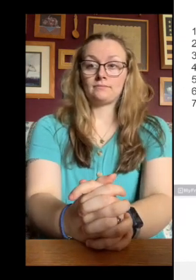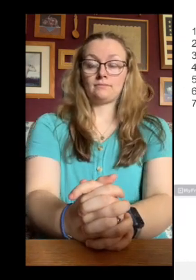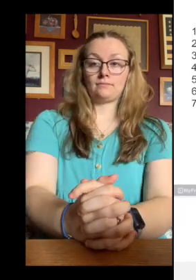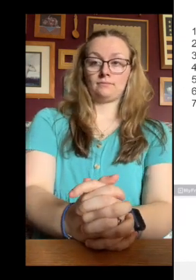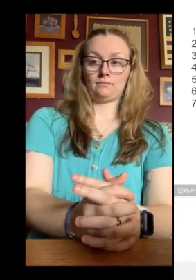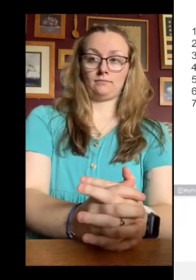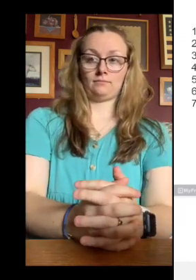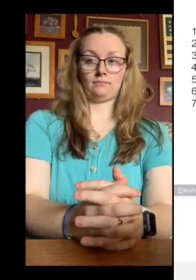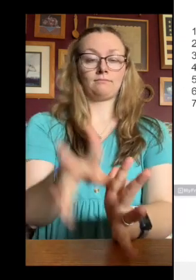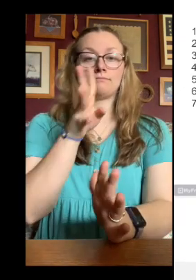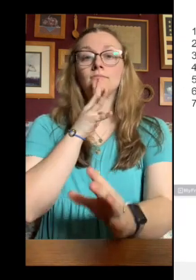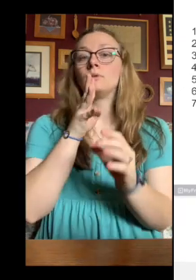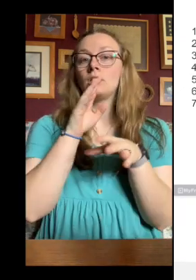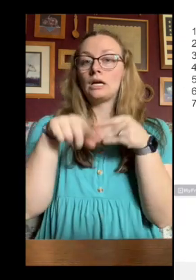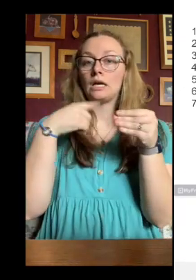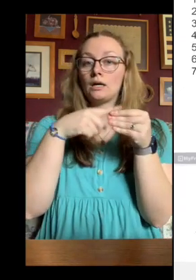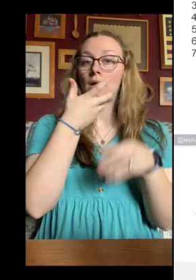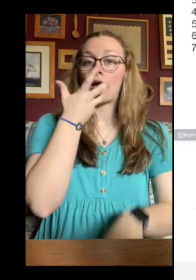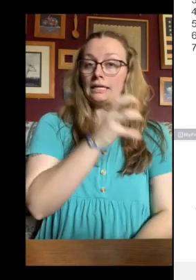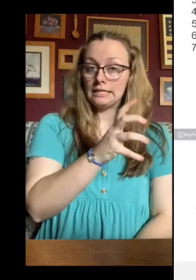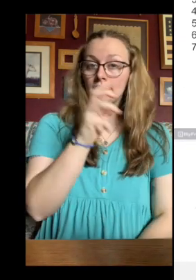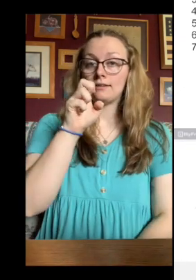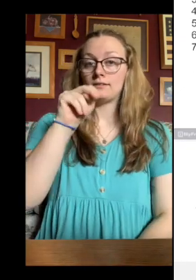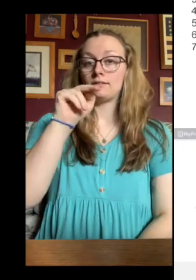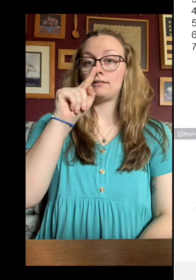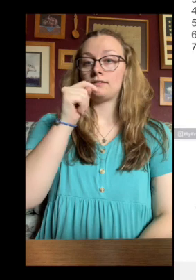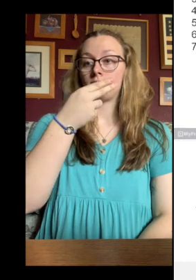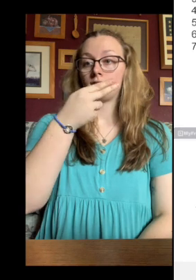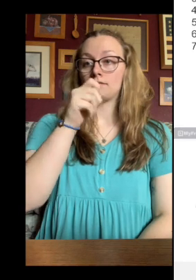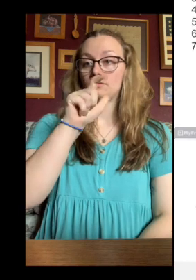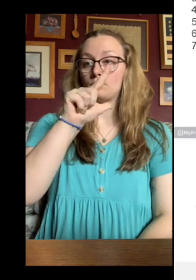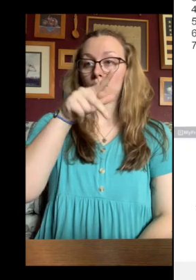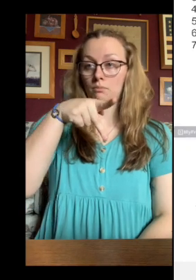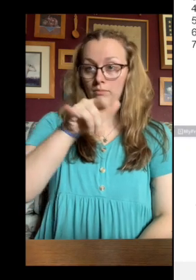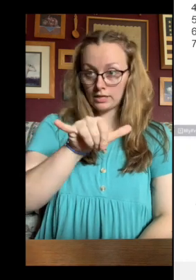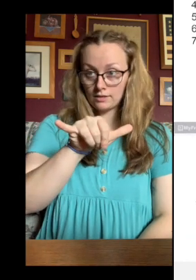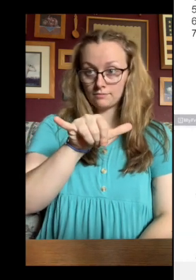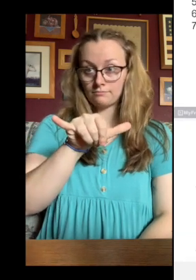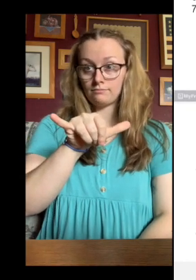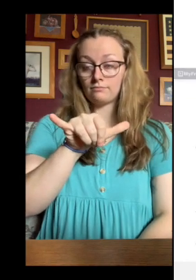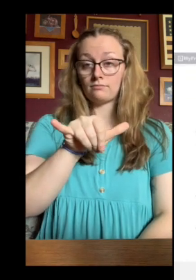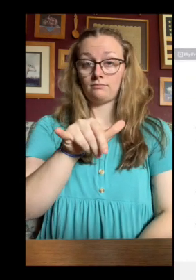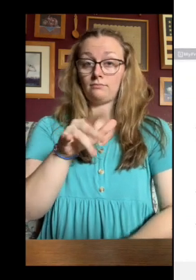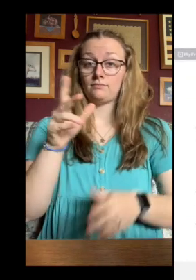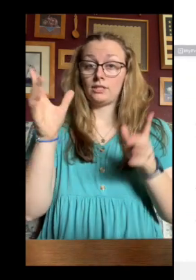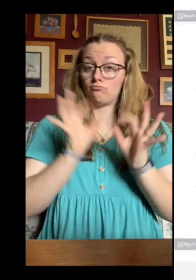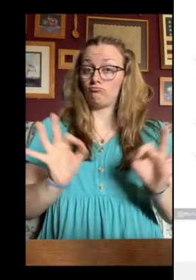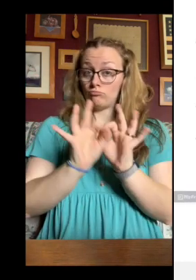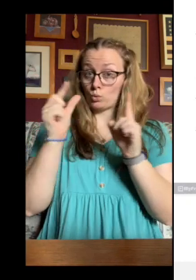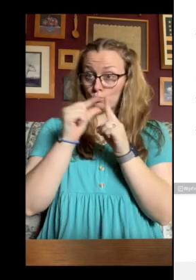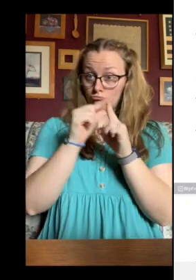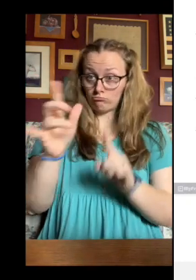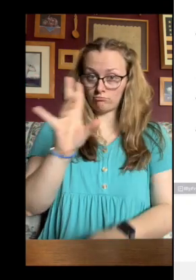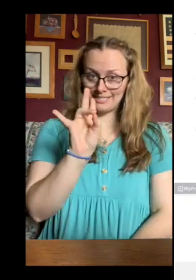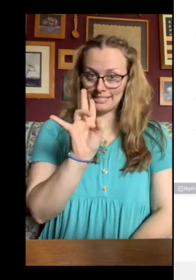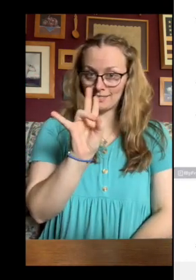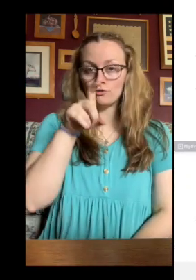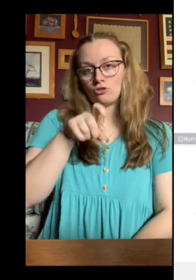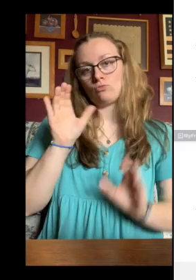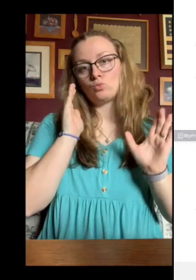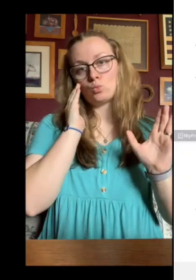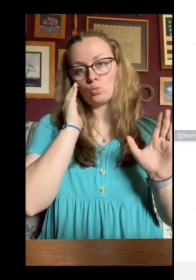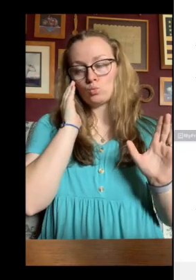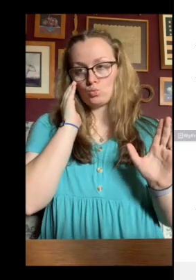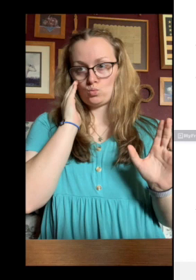talking about heat and enthalpy. Keywords, these 7, you do need to know. So, I